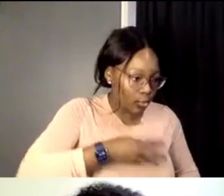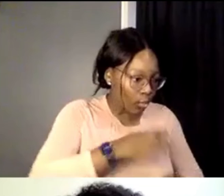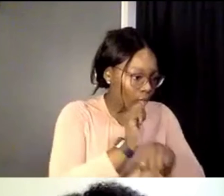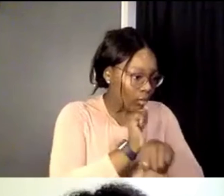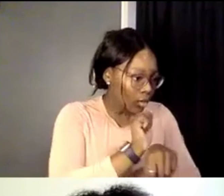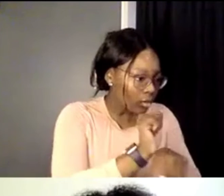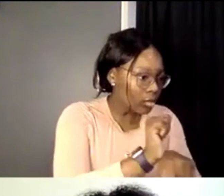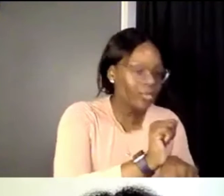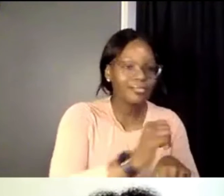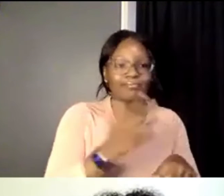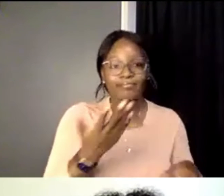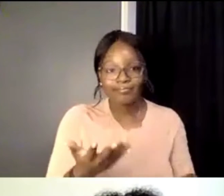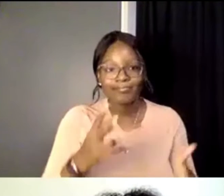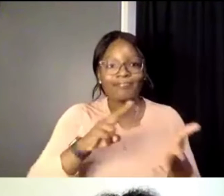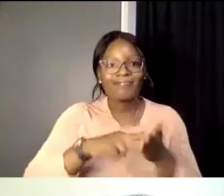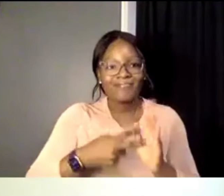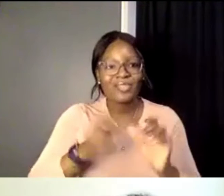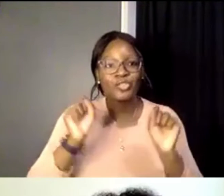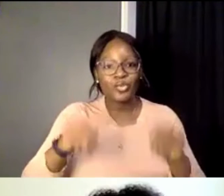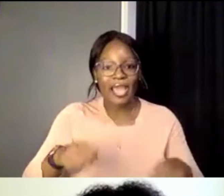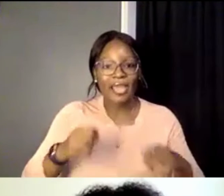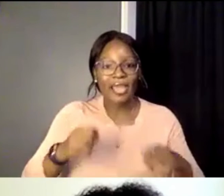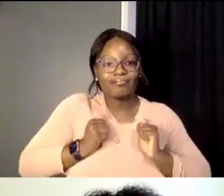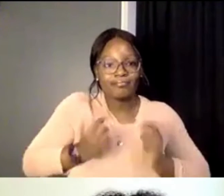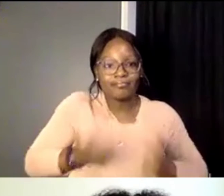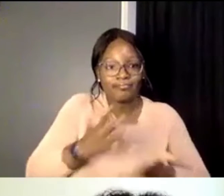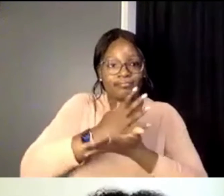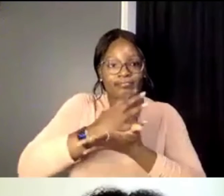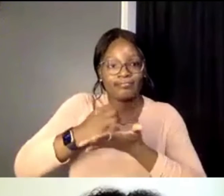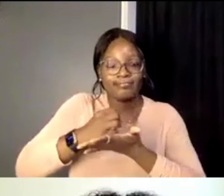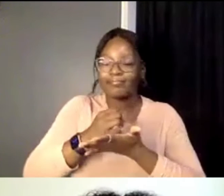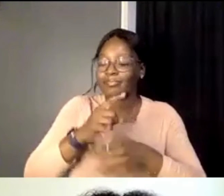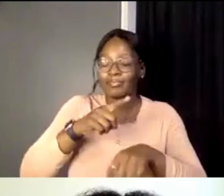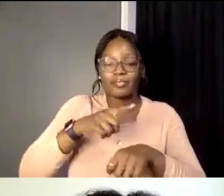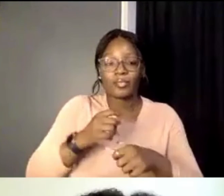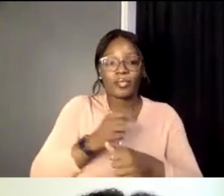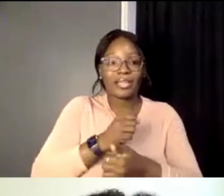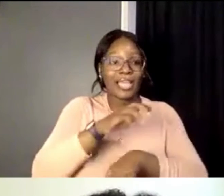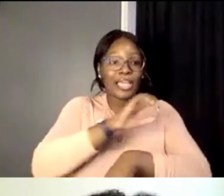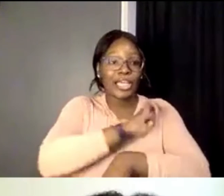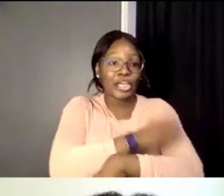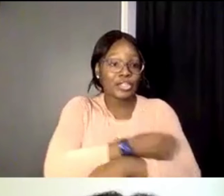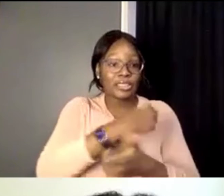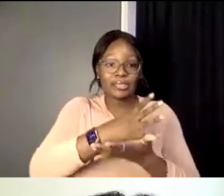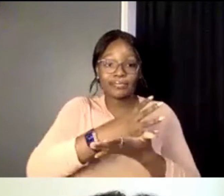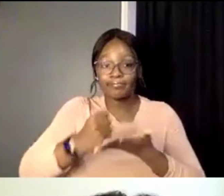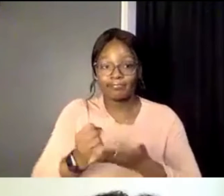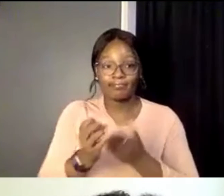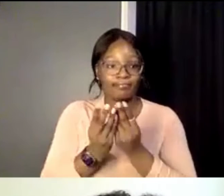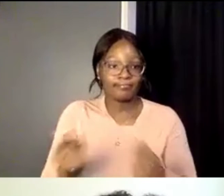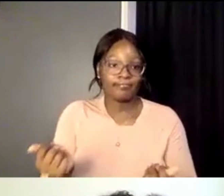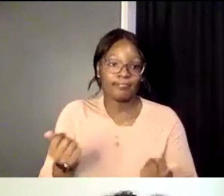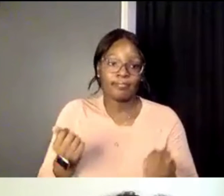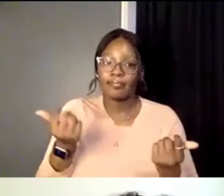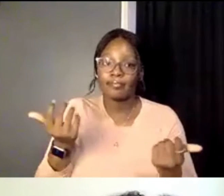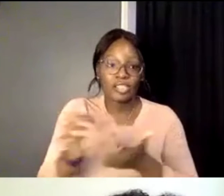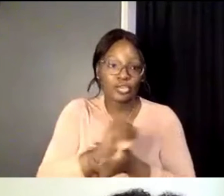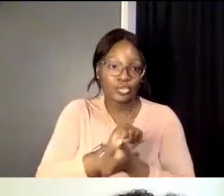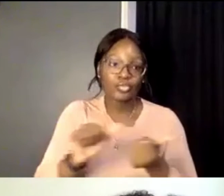not taking time off, whatever help or support looks like for you and what you need, then